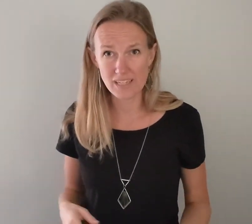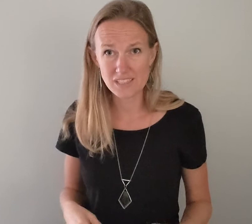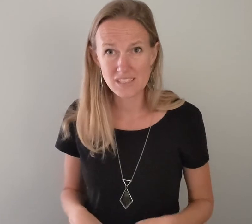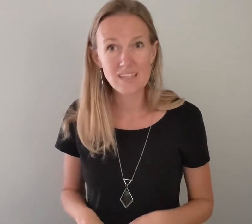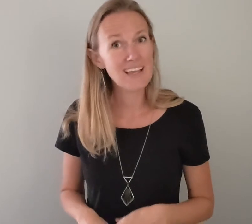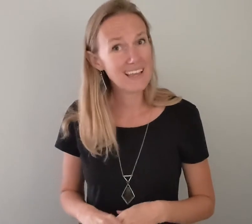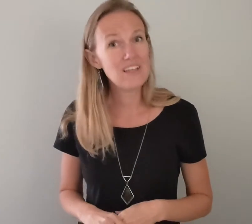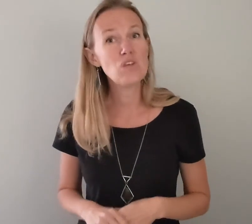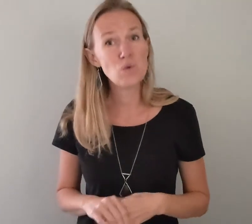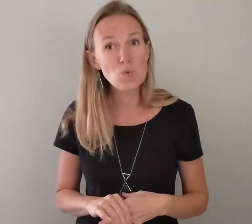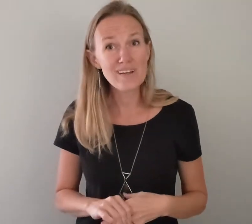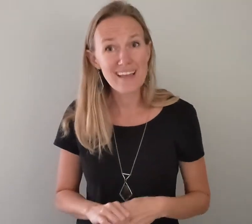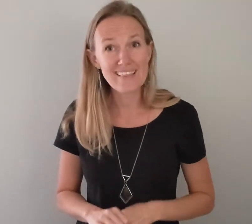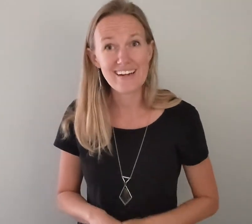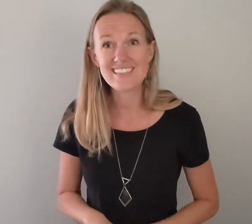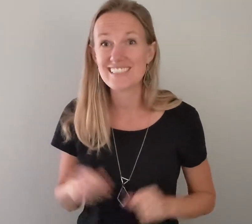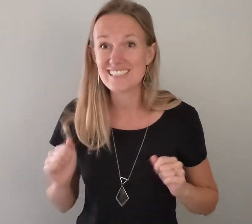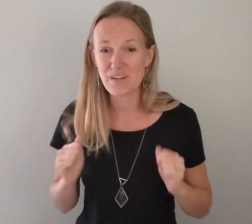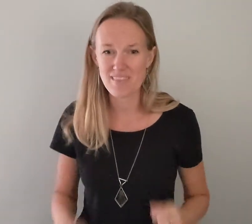bridge, okay? You will get there, just stick with it.